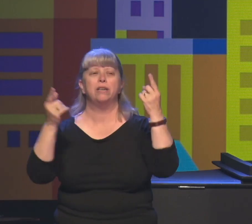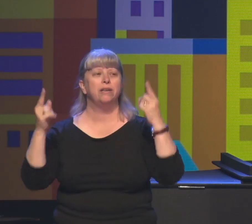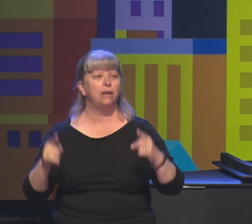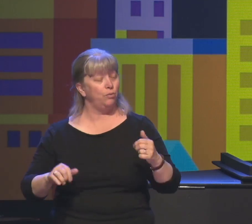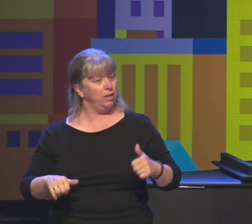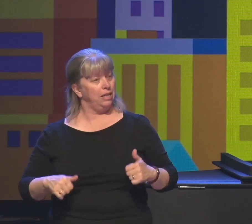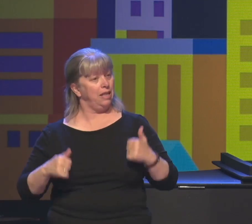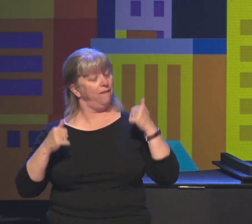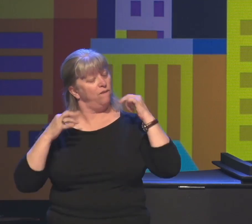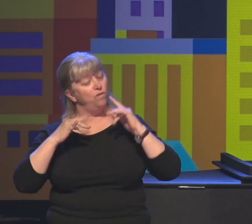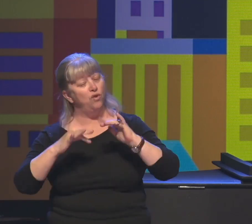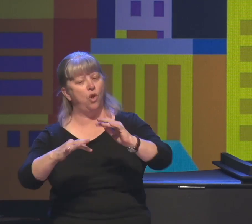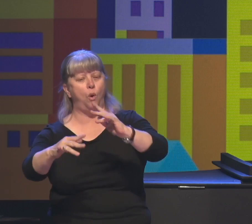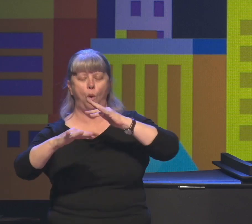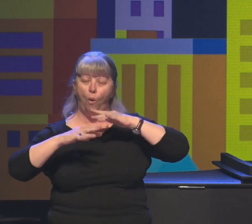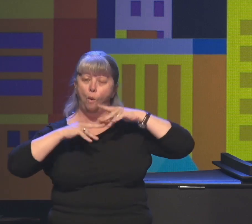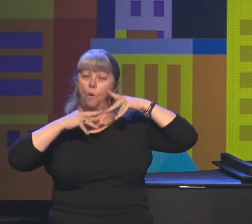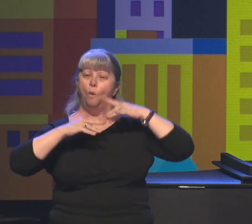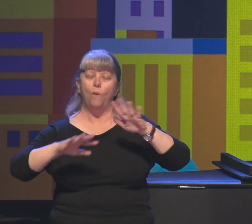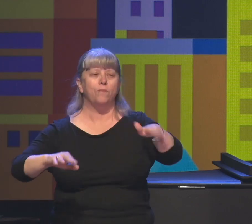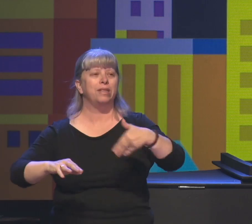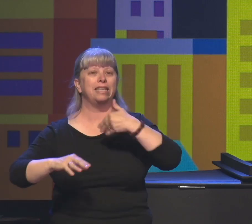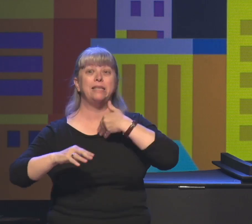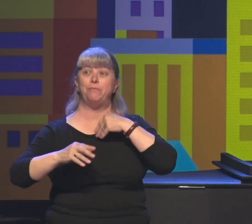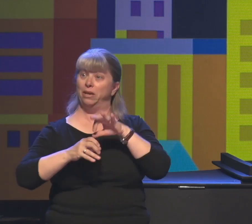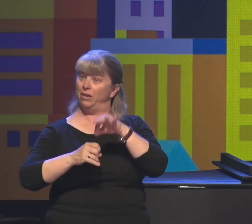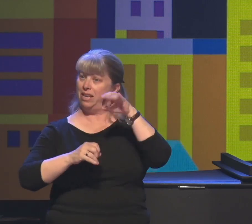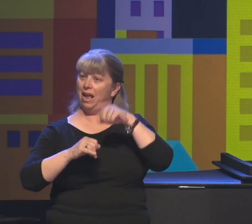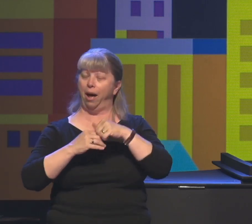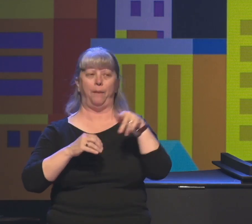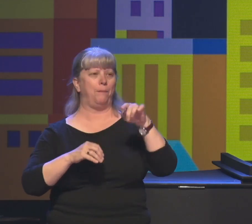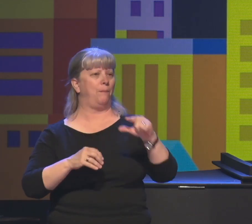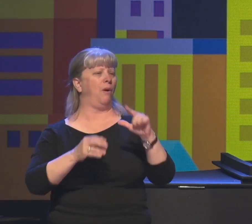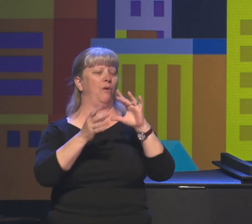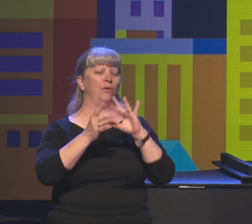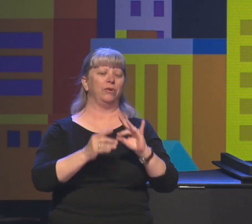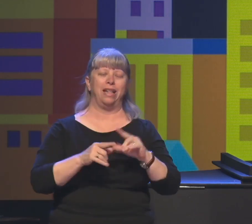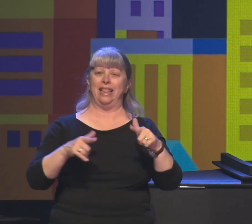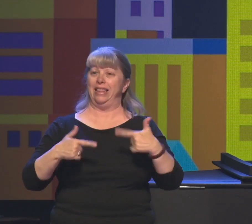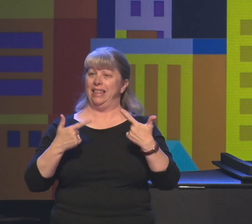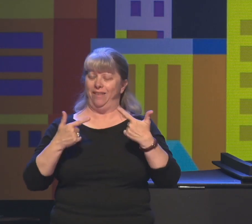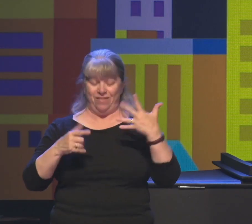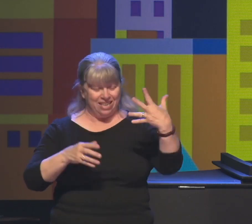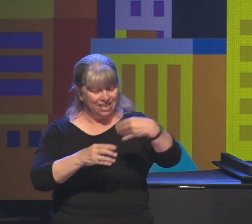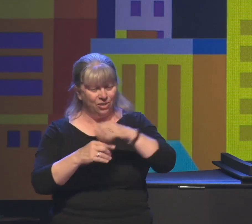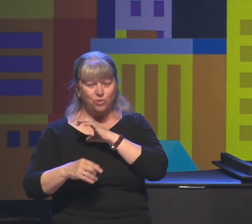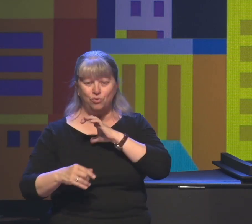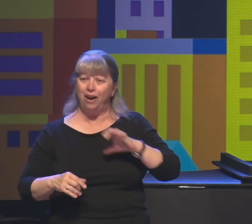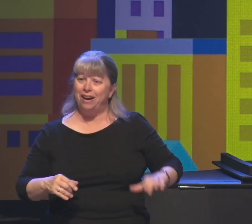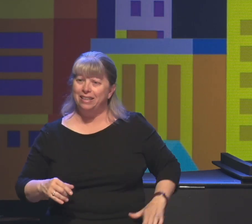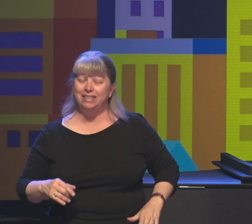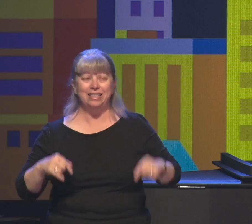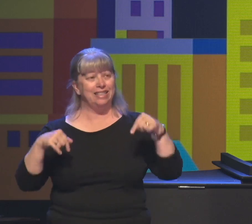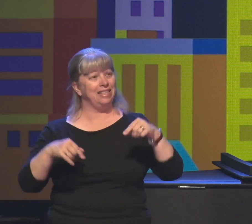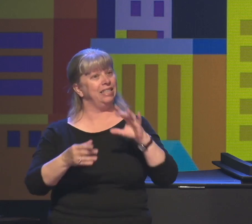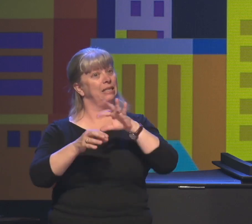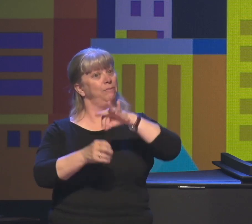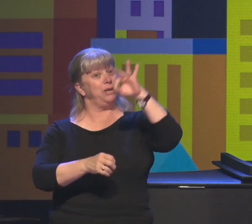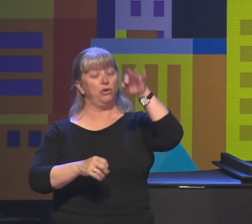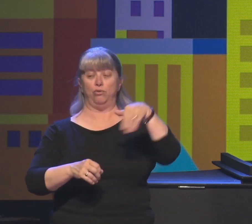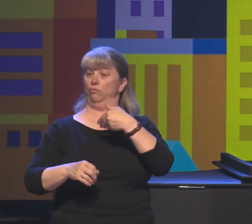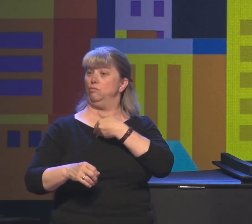living in the flow of the Spirit, right? That's how Paul's language, when we talk about living in Christ, in the Spirit. But then there's also